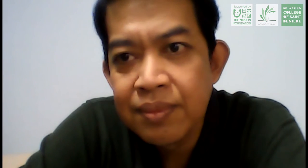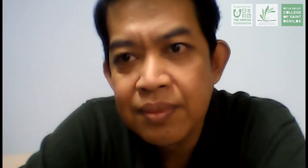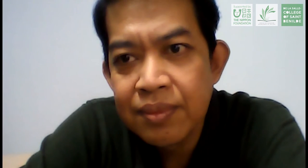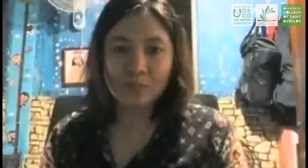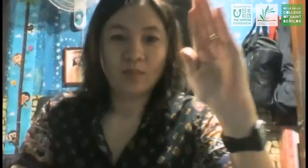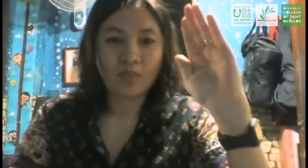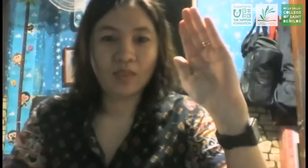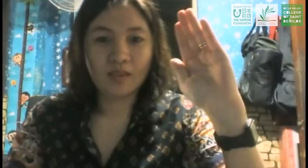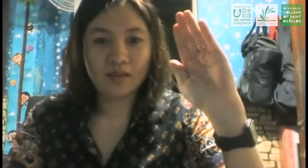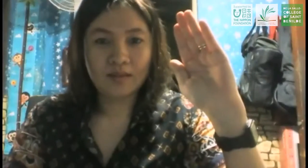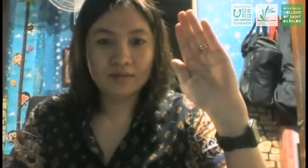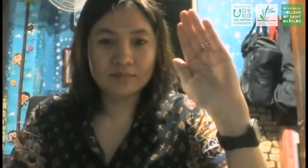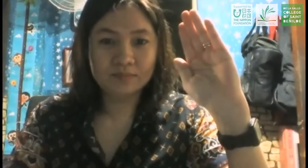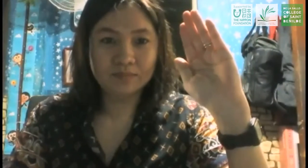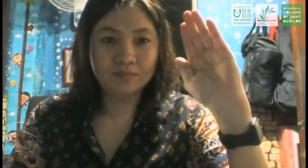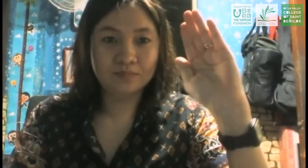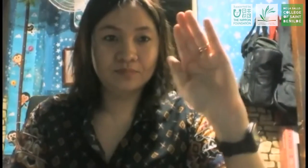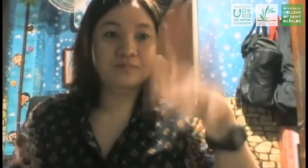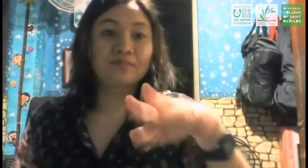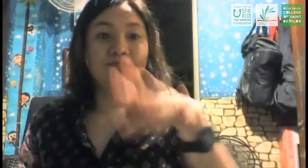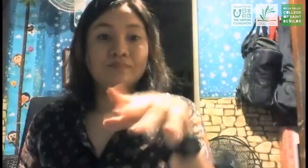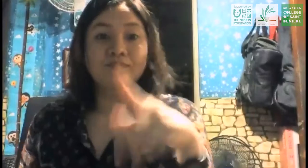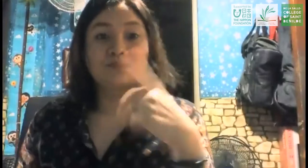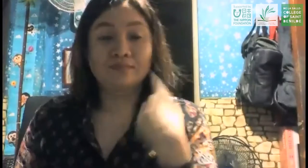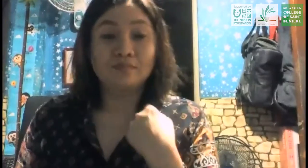Meng has her hand up.